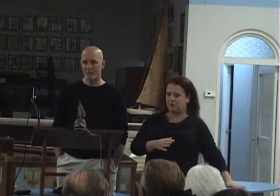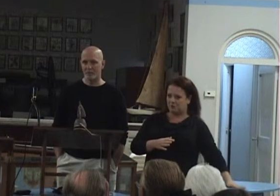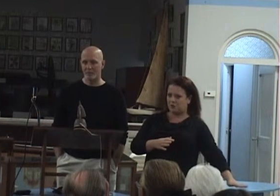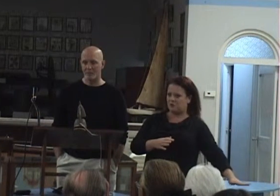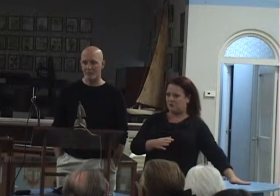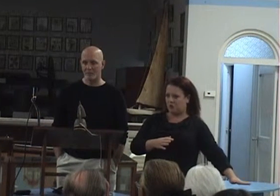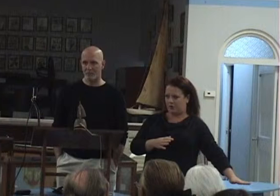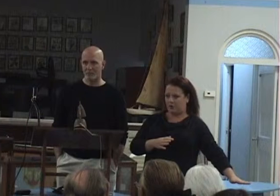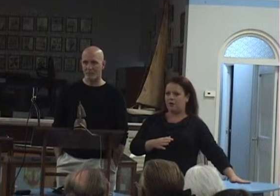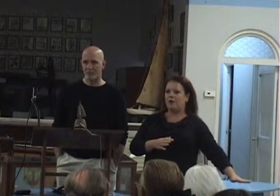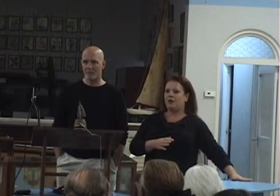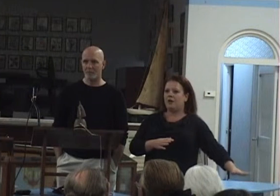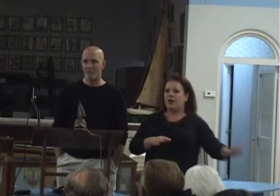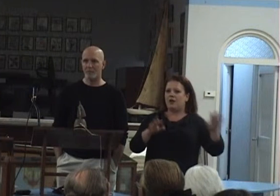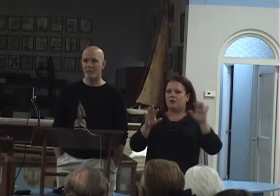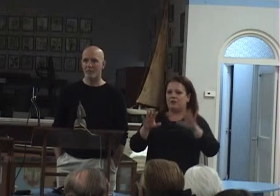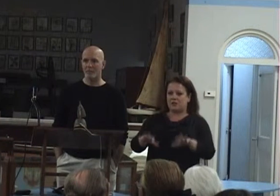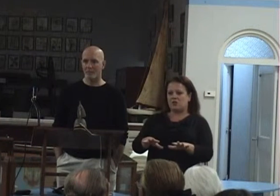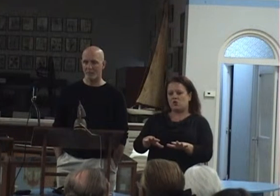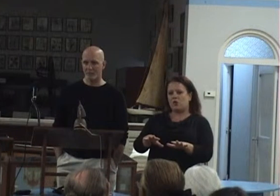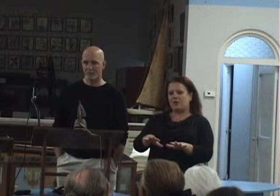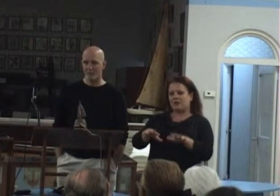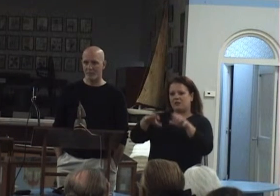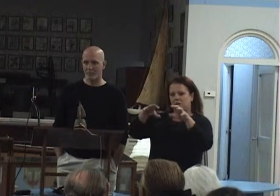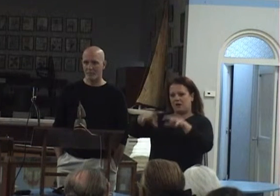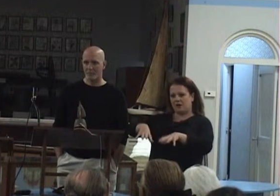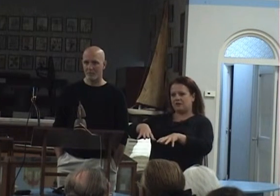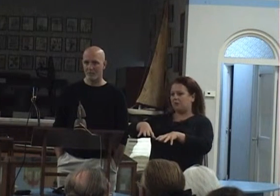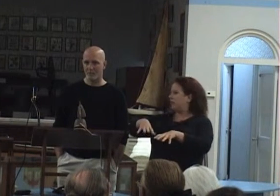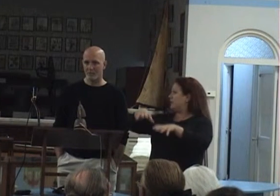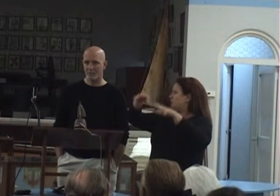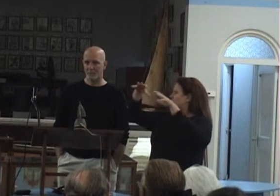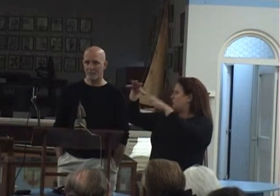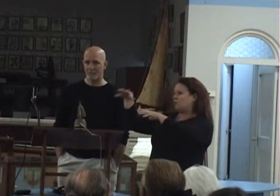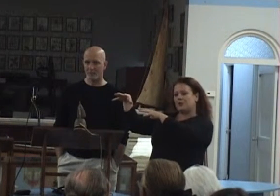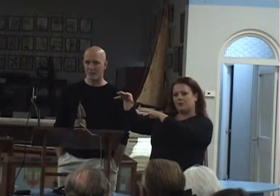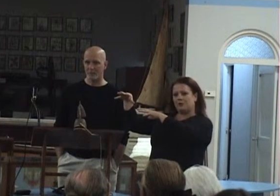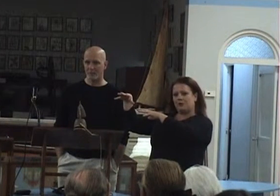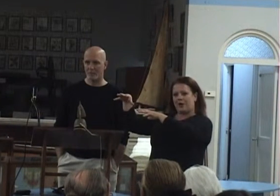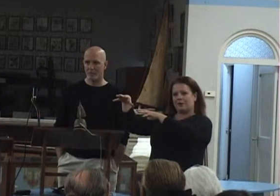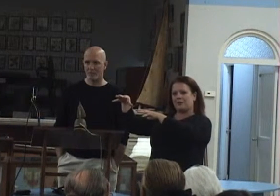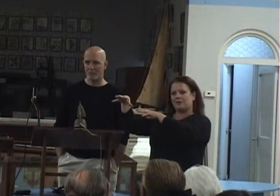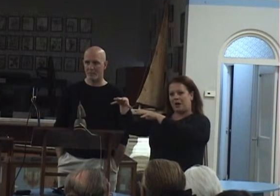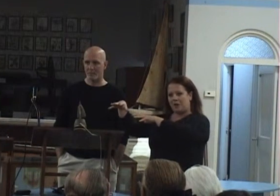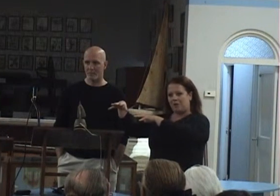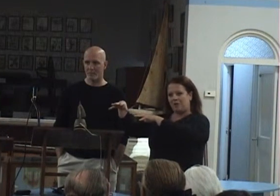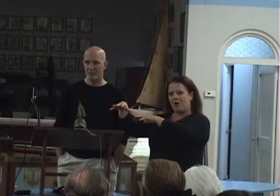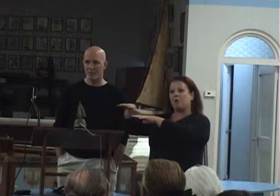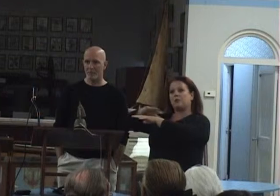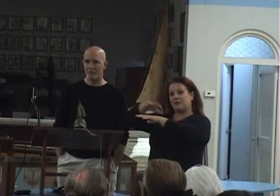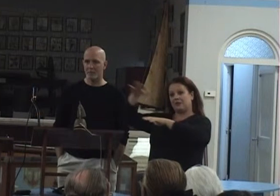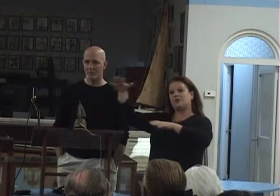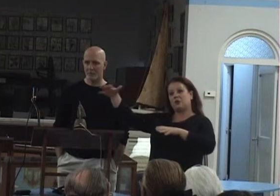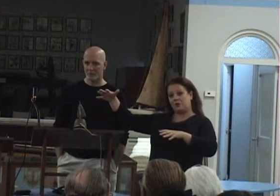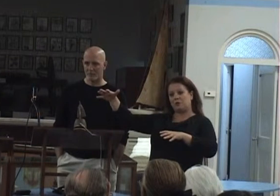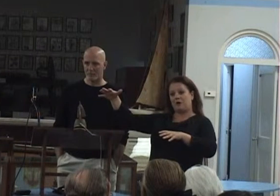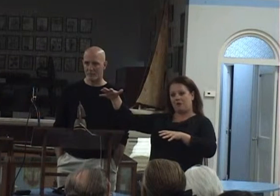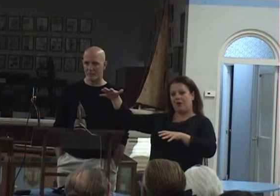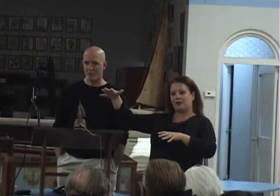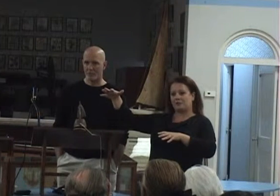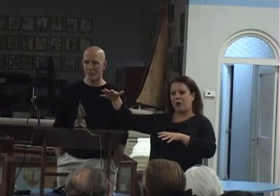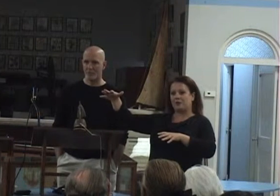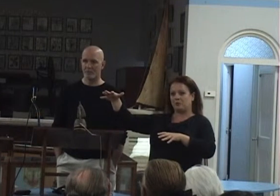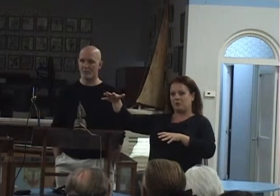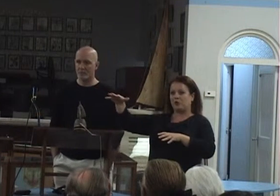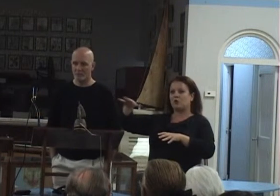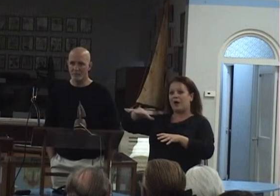have meters and meters of soil. These historic sites, because the planters are choosing to build their houses up, are building as close to